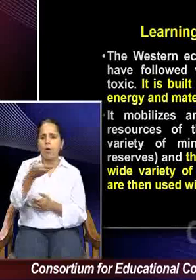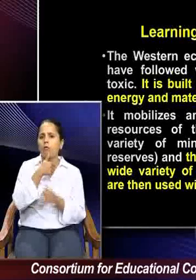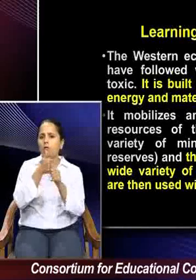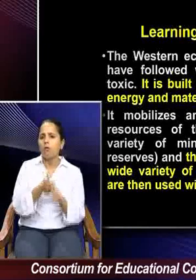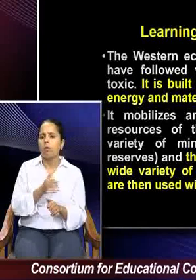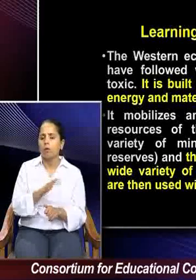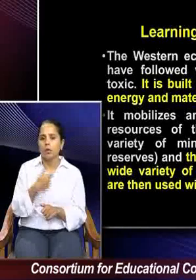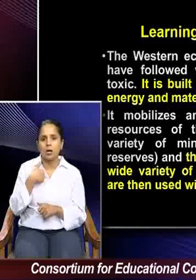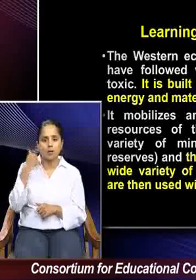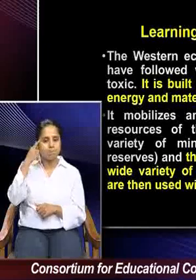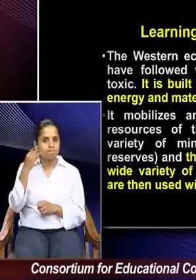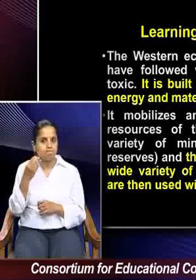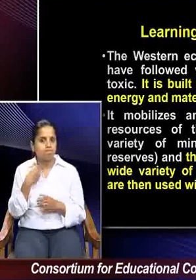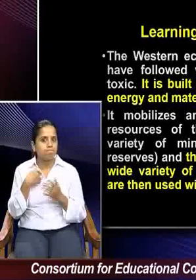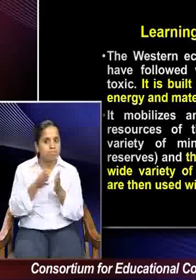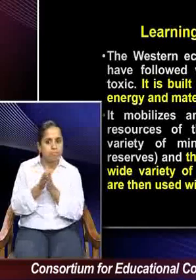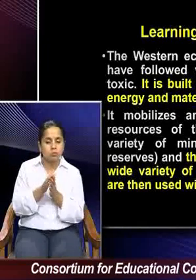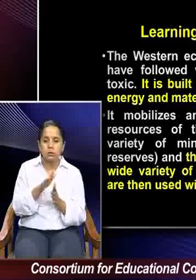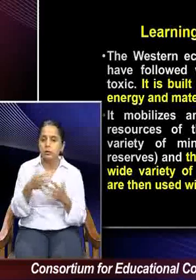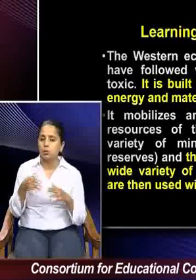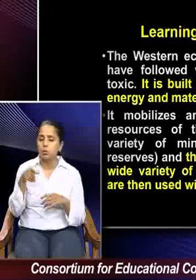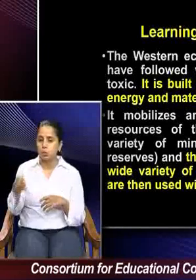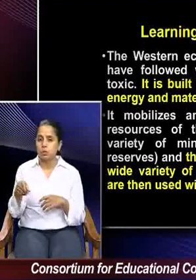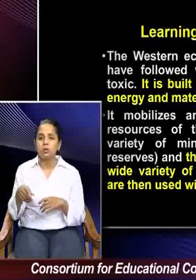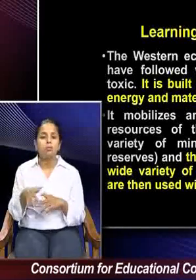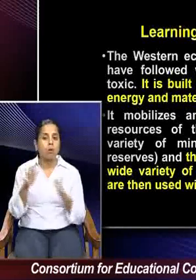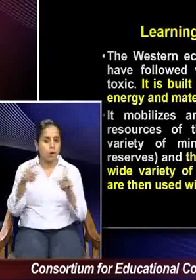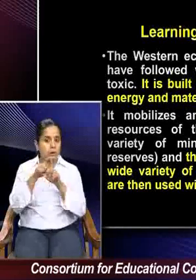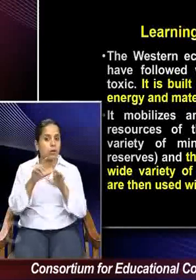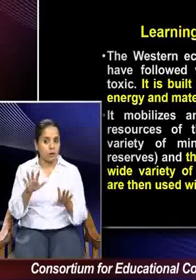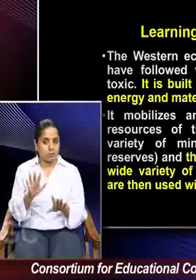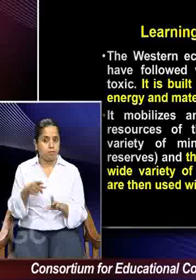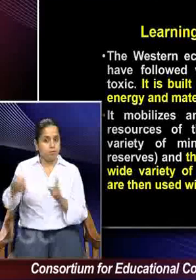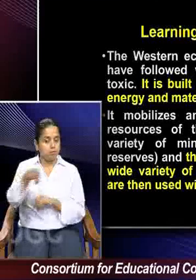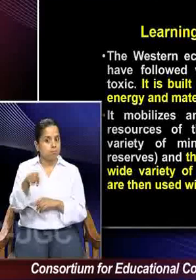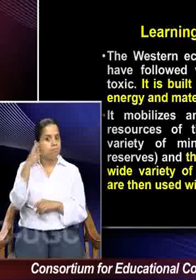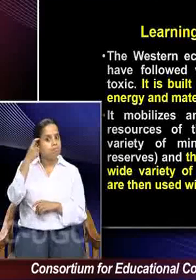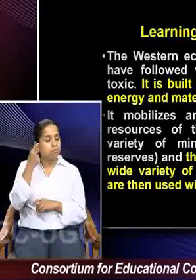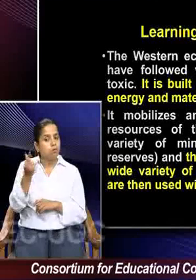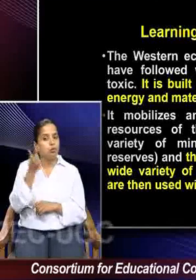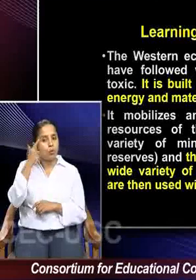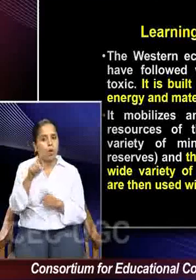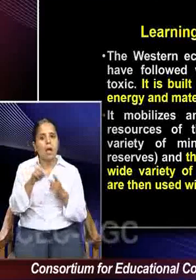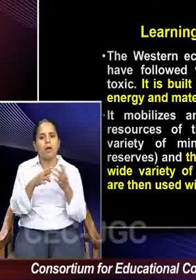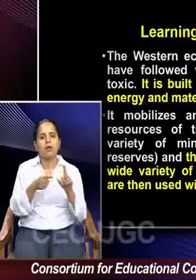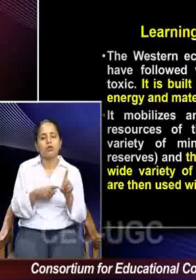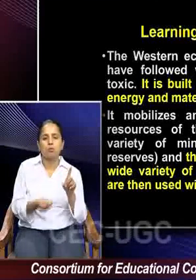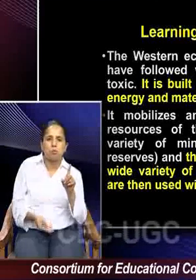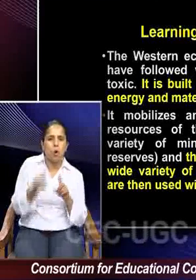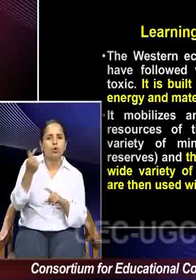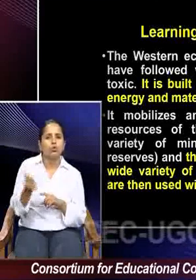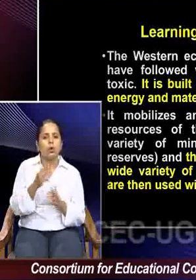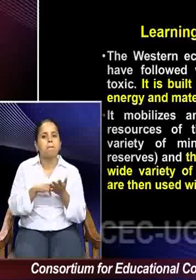with keenness, is highly toxic. It is built on an intensive use of energy and material.